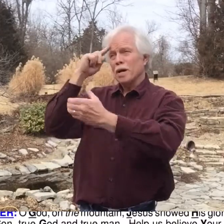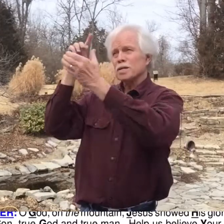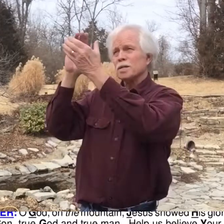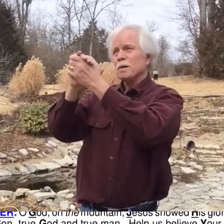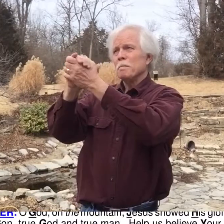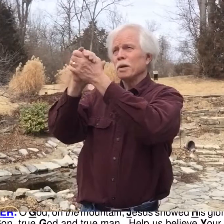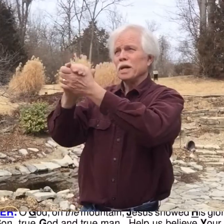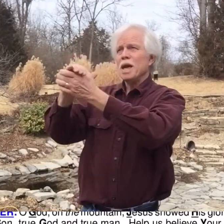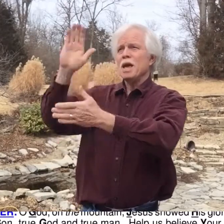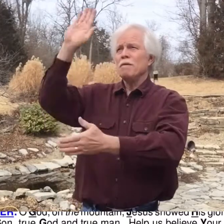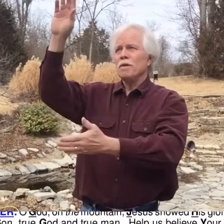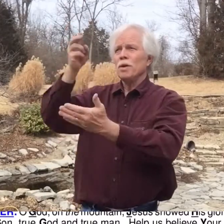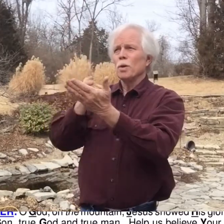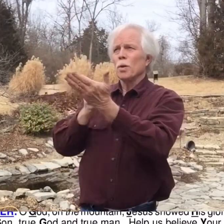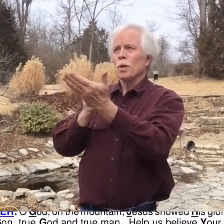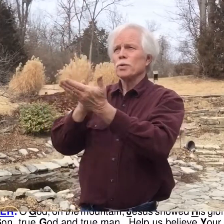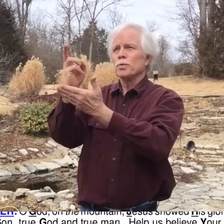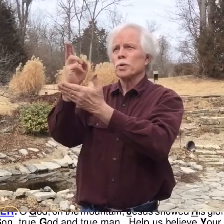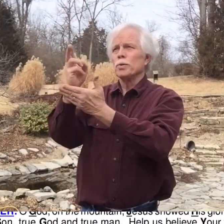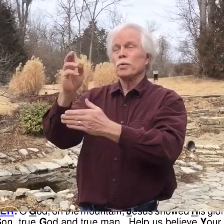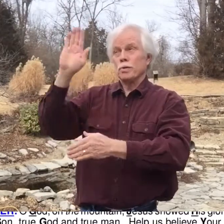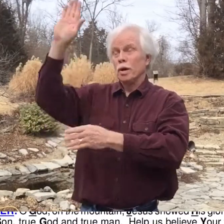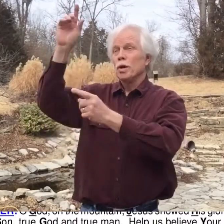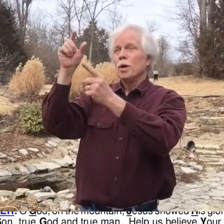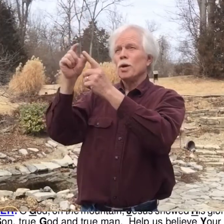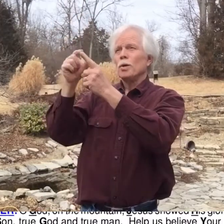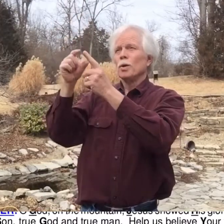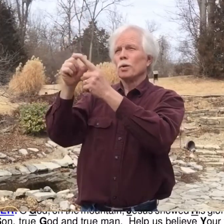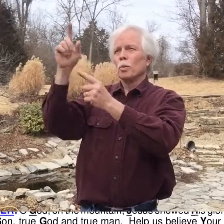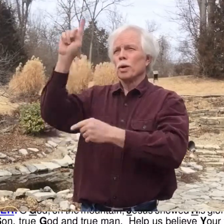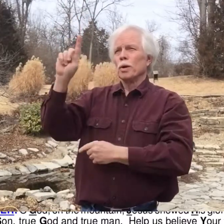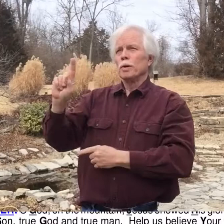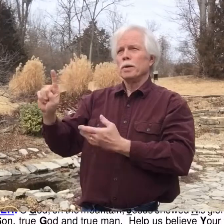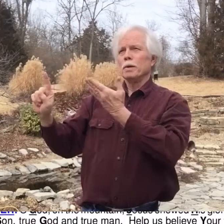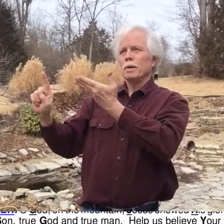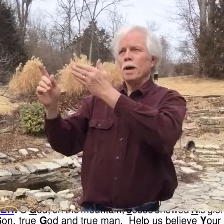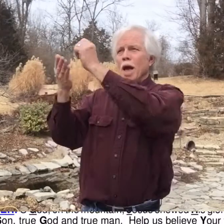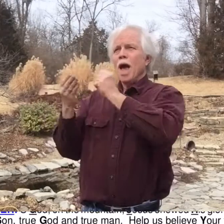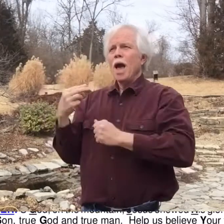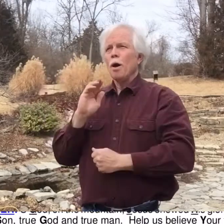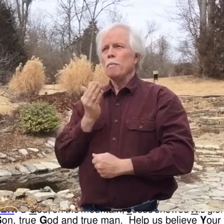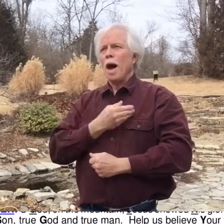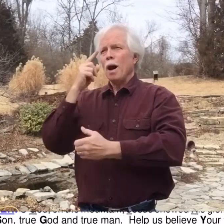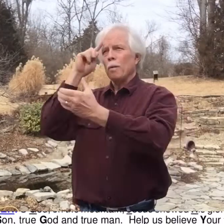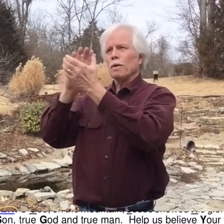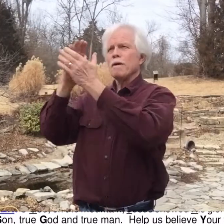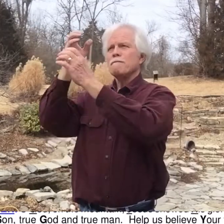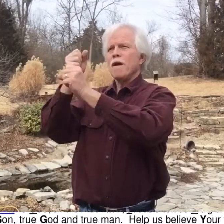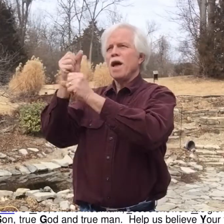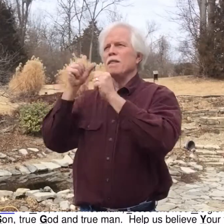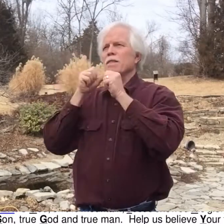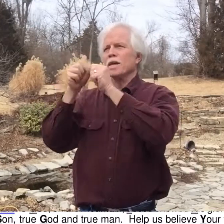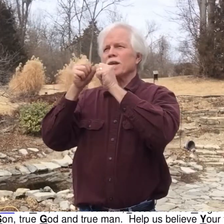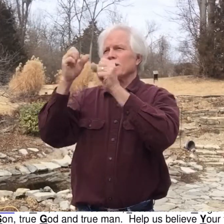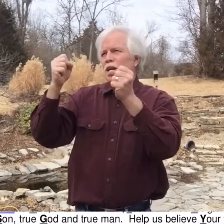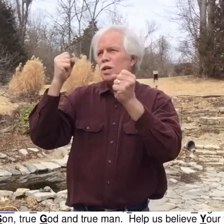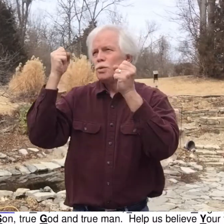us believe your truth, your word. Help our faith continue